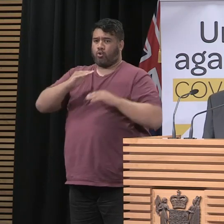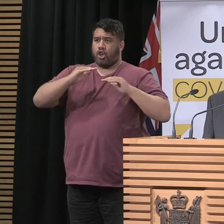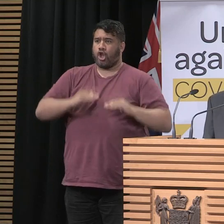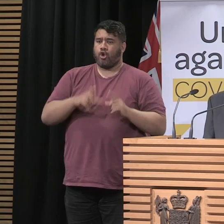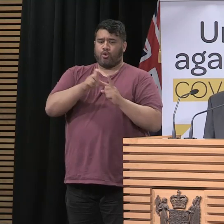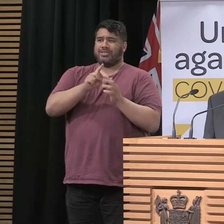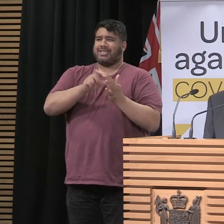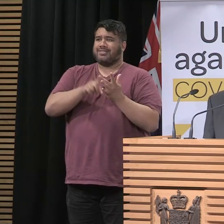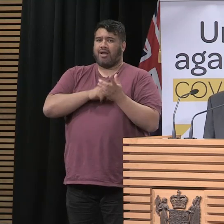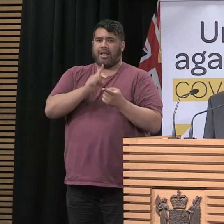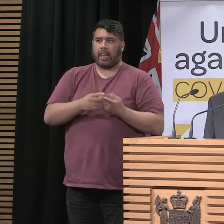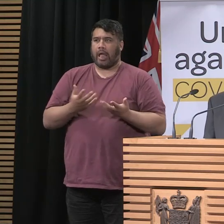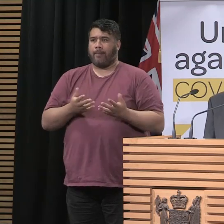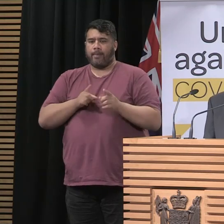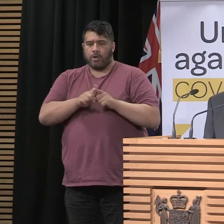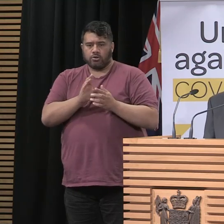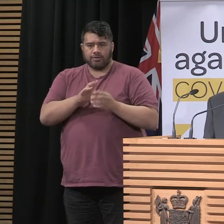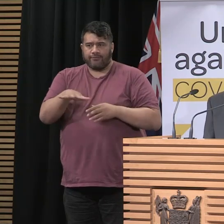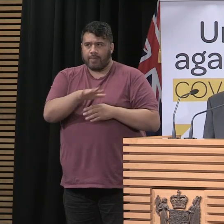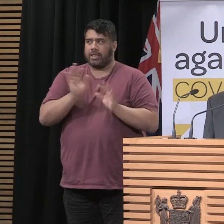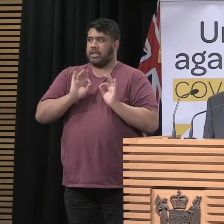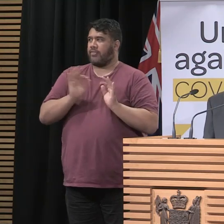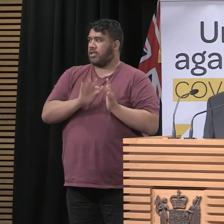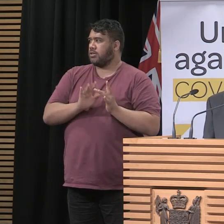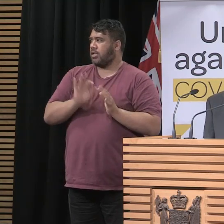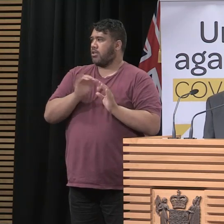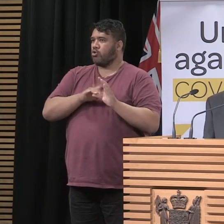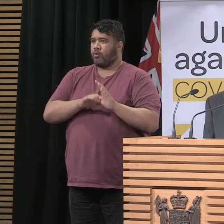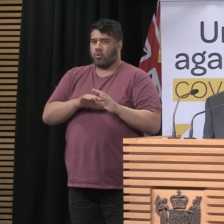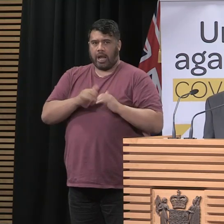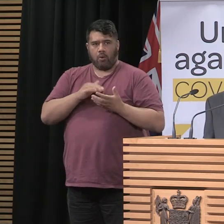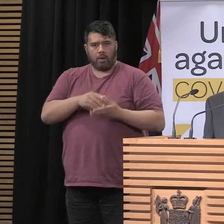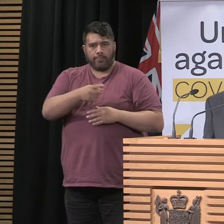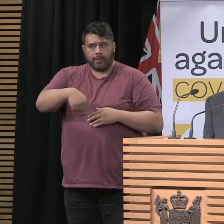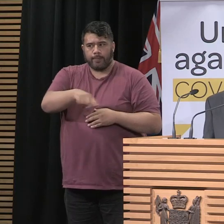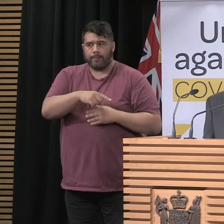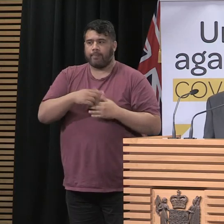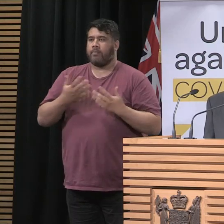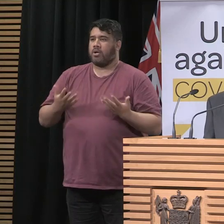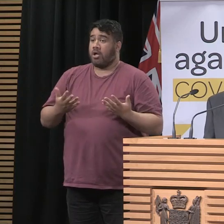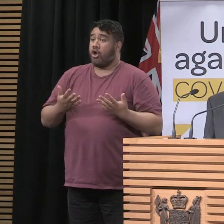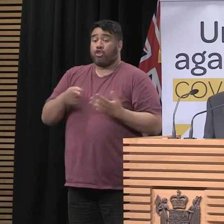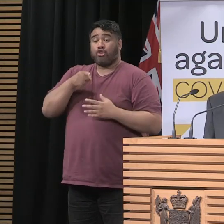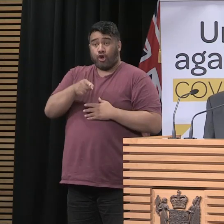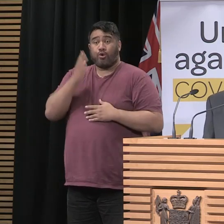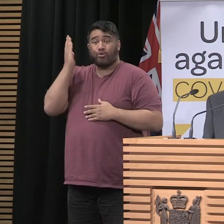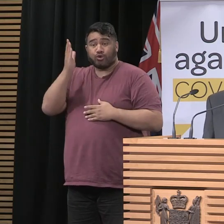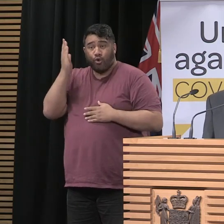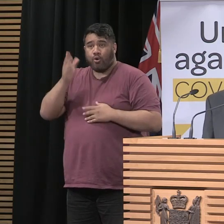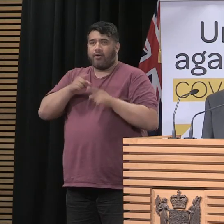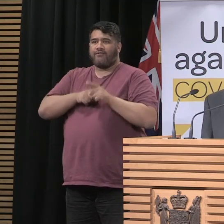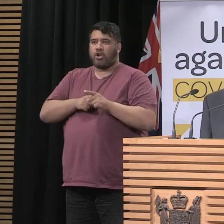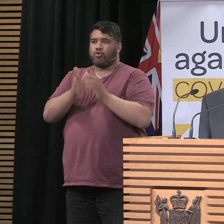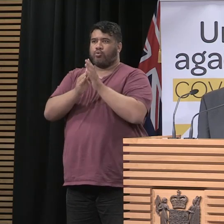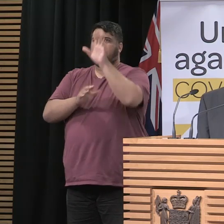have that technology at home, don't have internet speed? How are you dealing with that? We're identifying those schools area by area